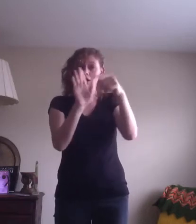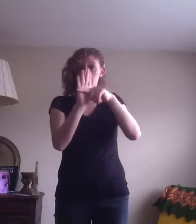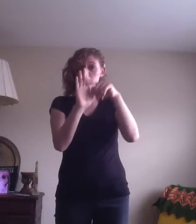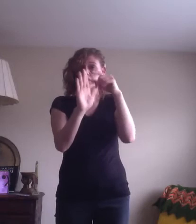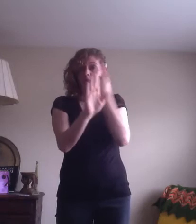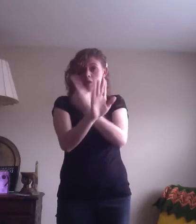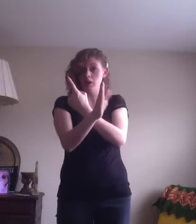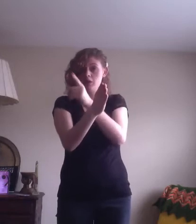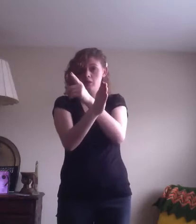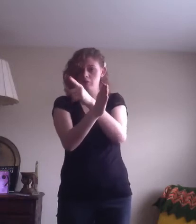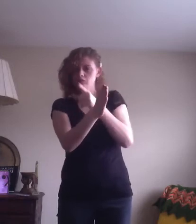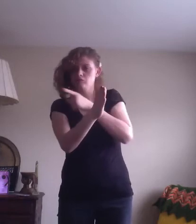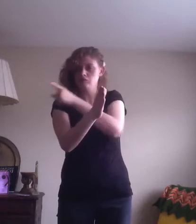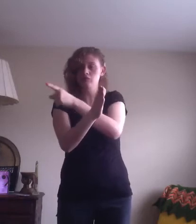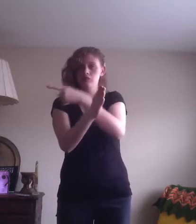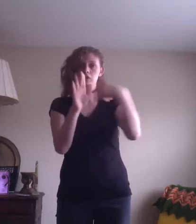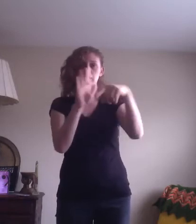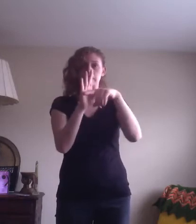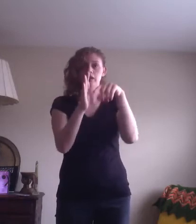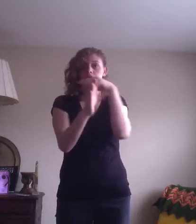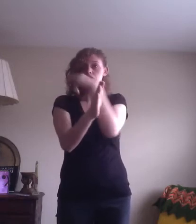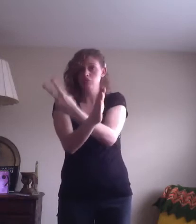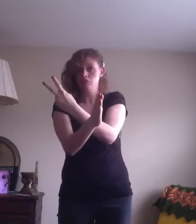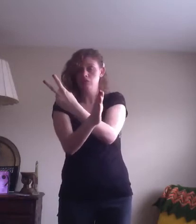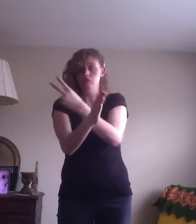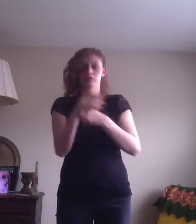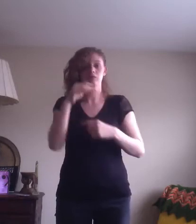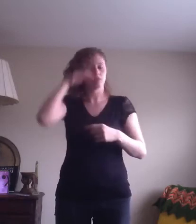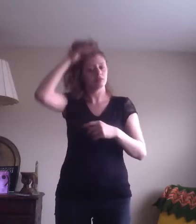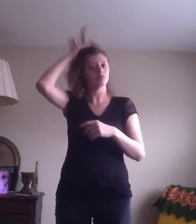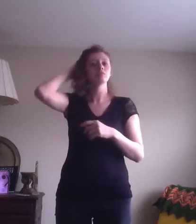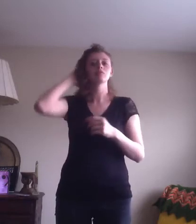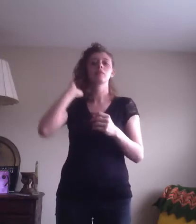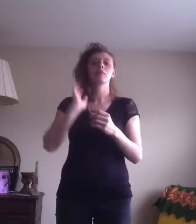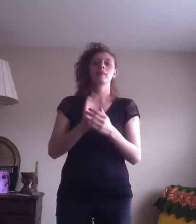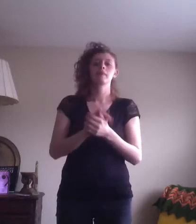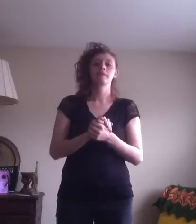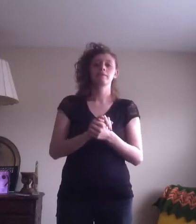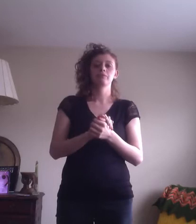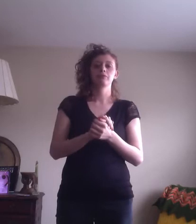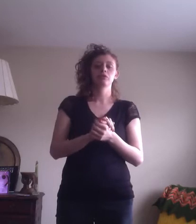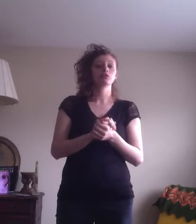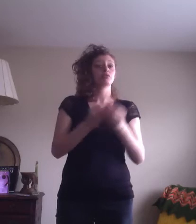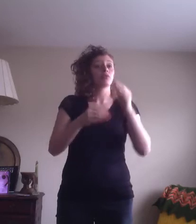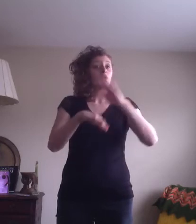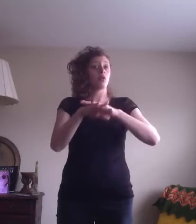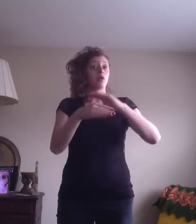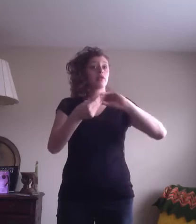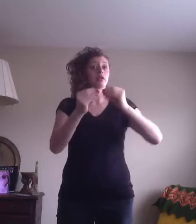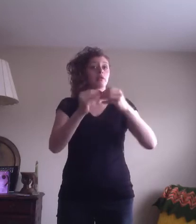So we are able to put the natural numbers on the number line, the whole numbers on the number